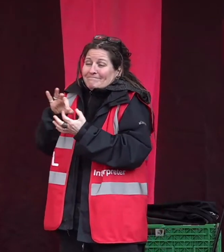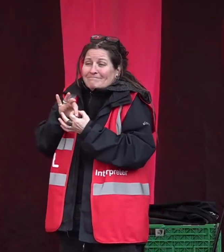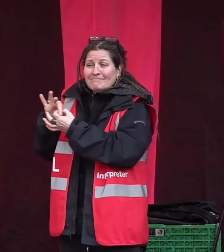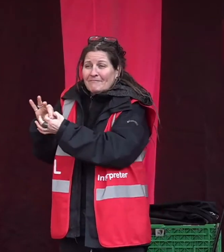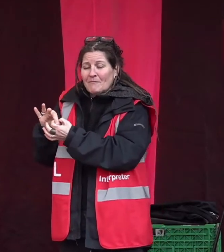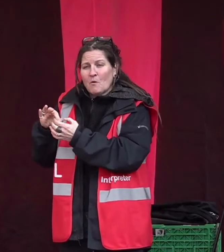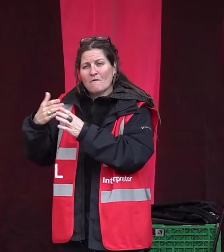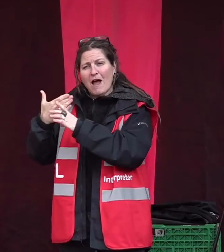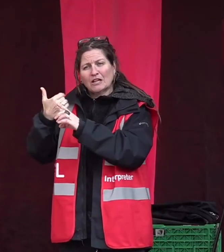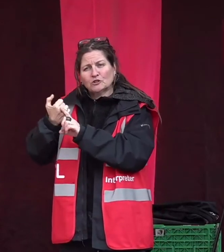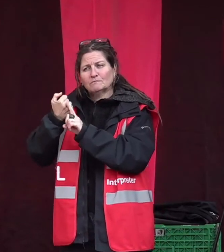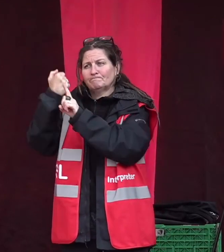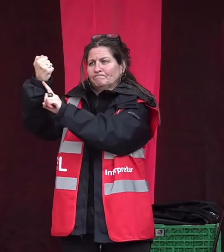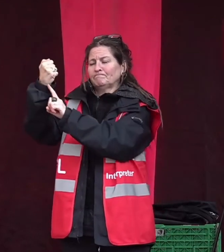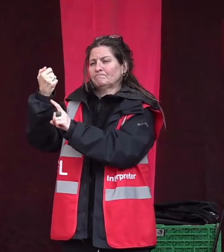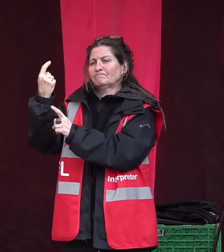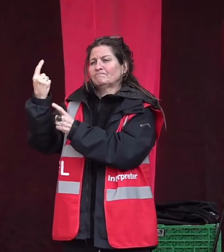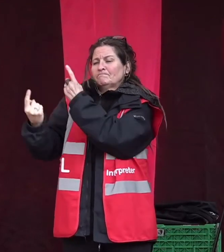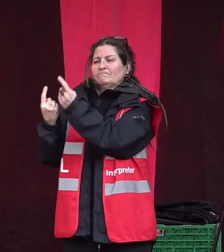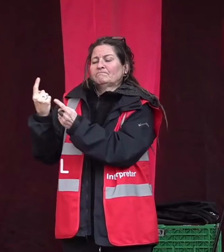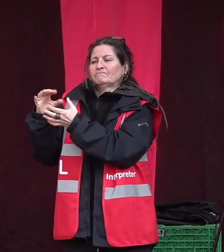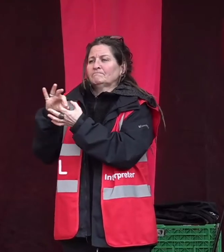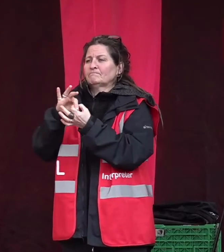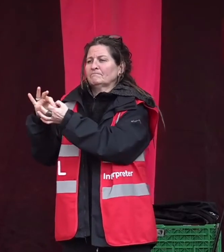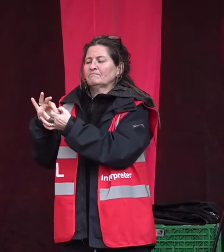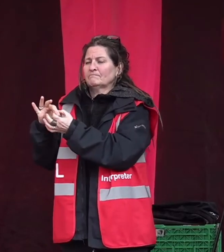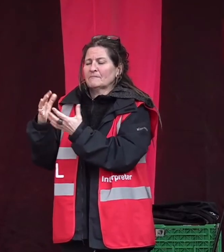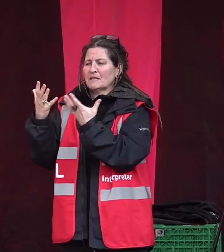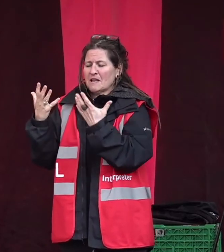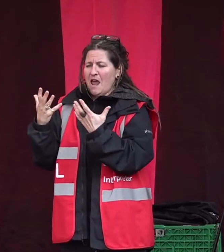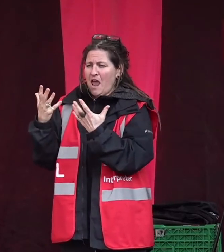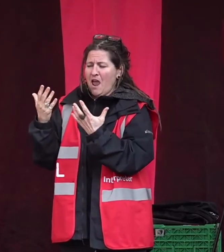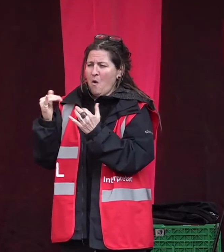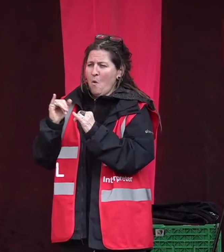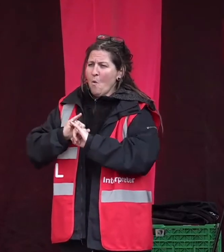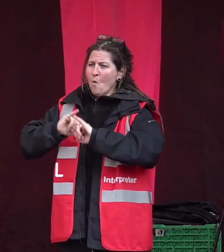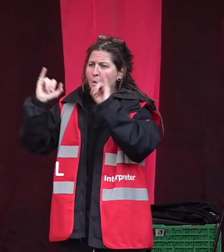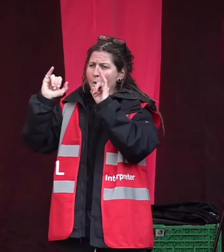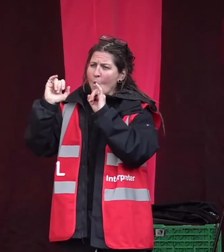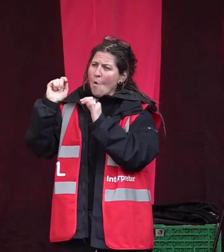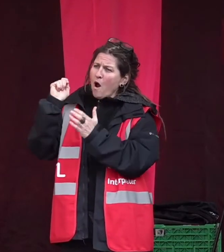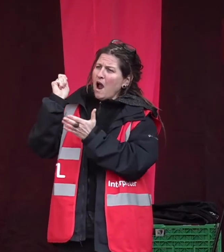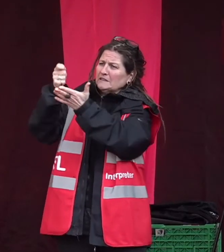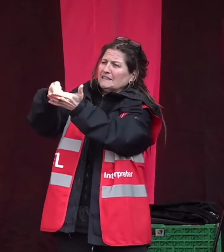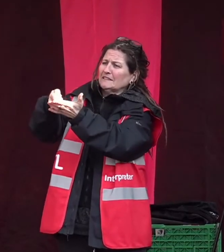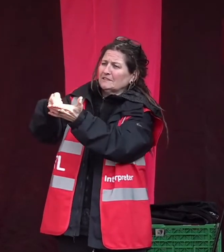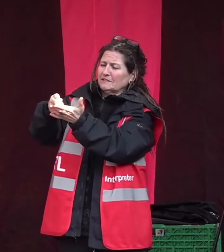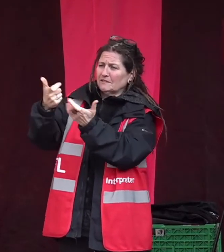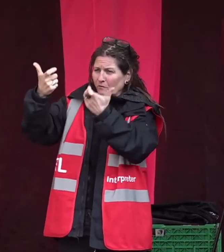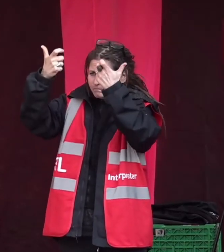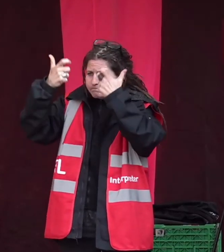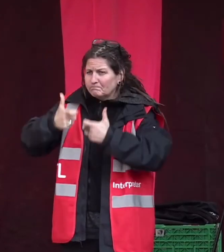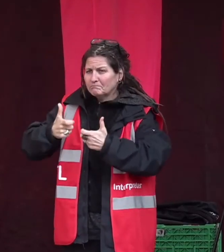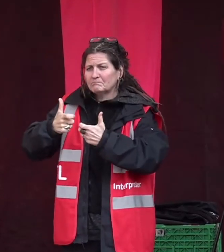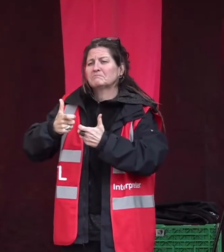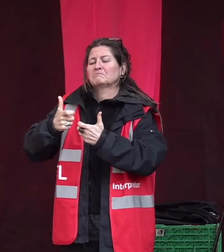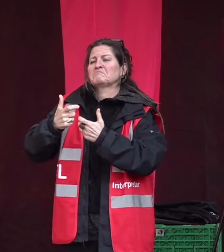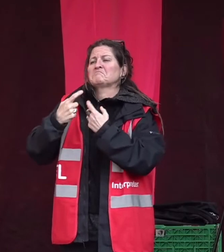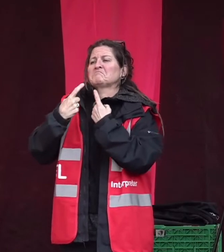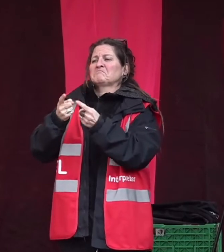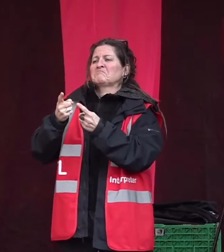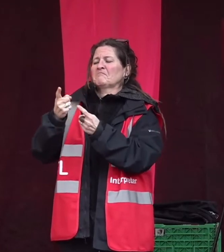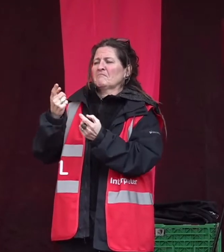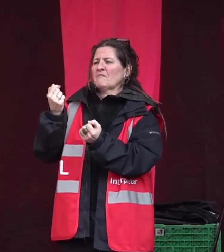other. And today they were given an incredibly unjust sentence. And the lawyer said, the judge